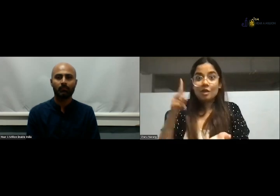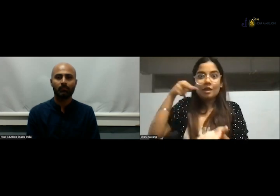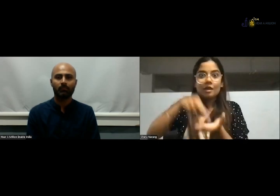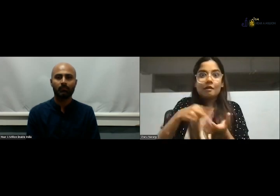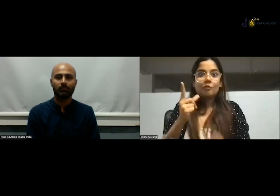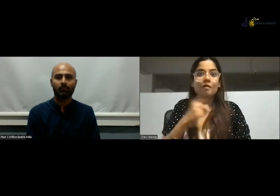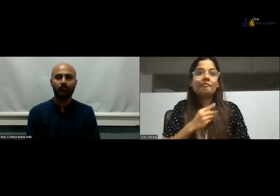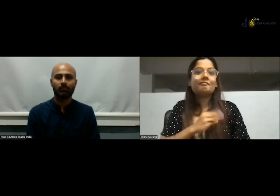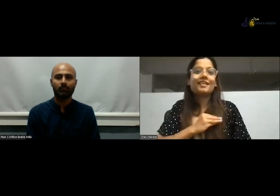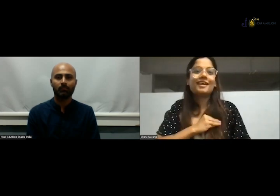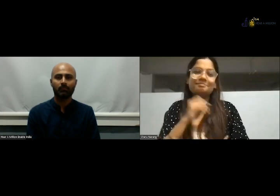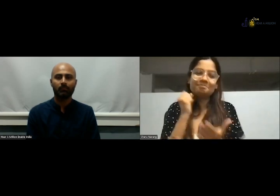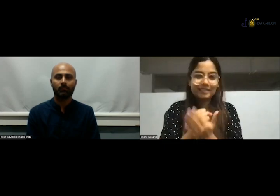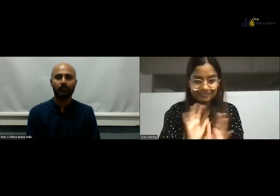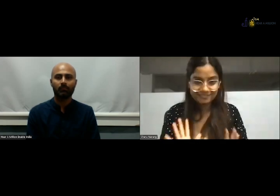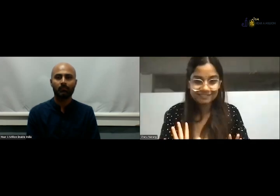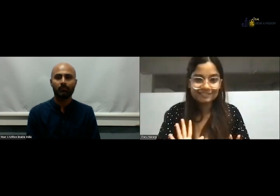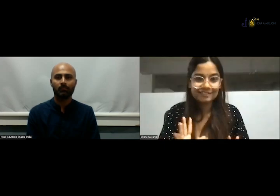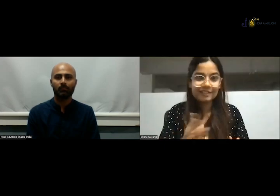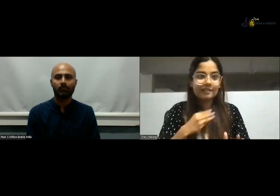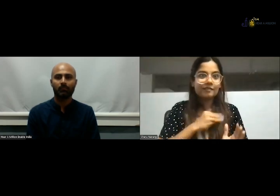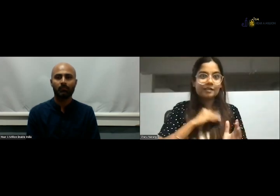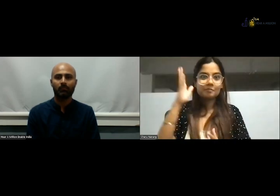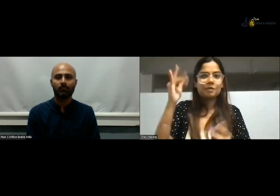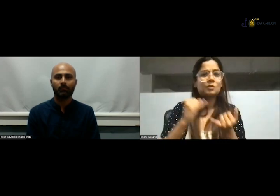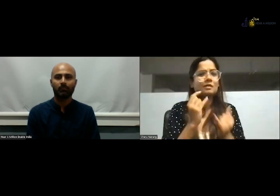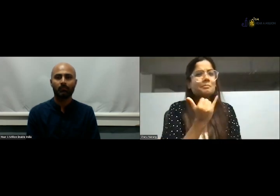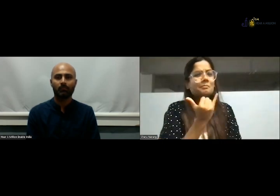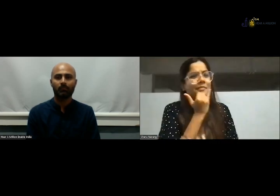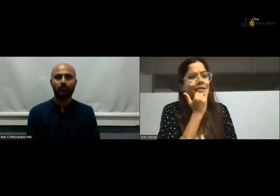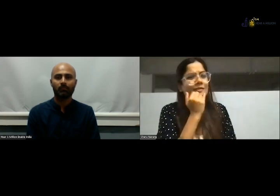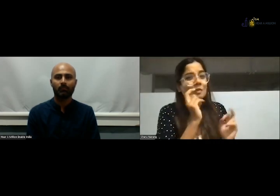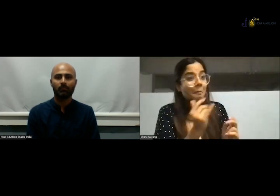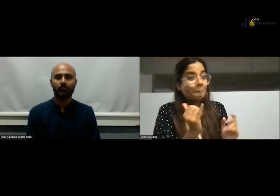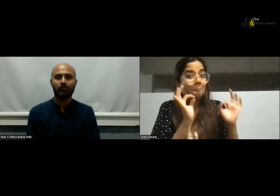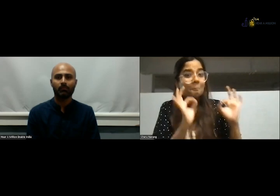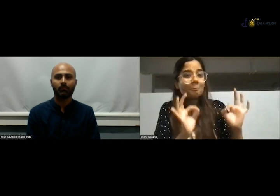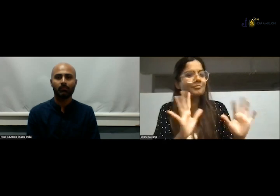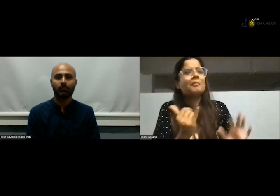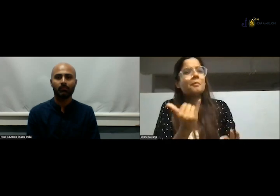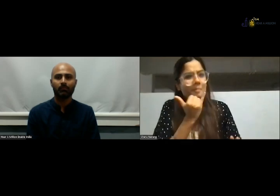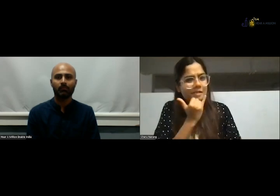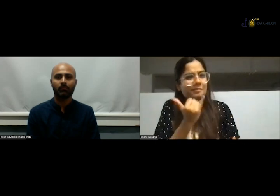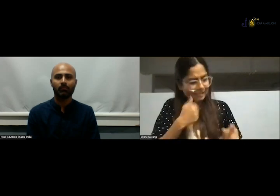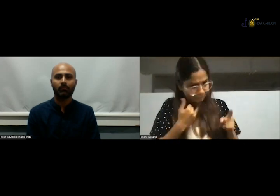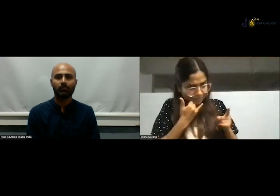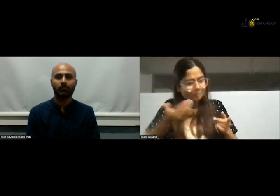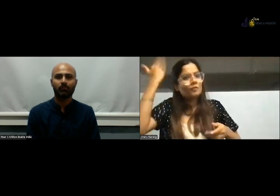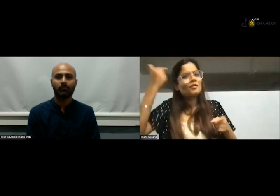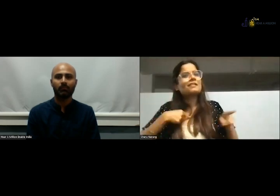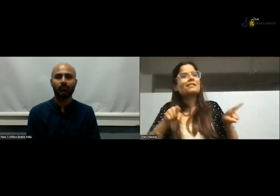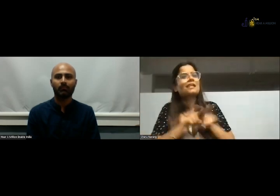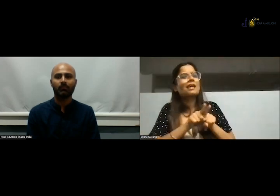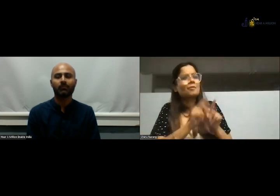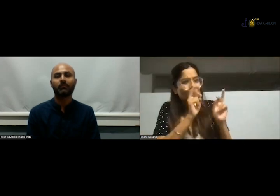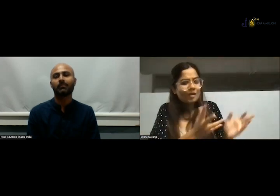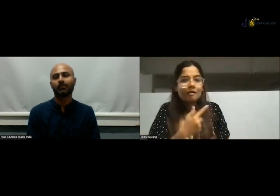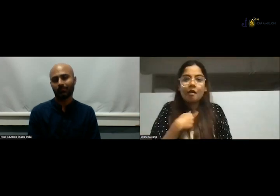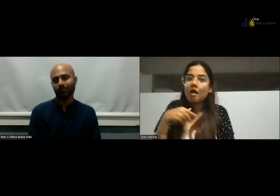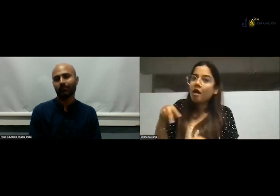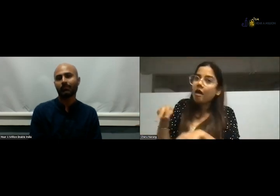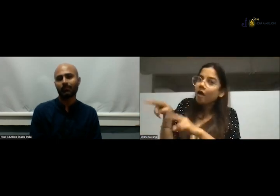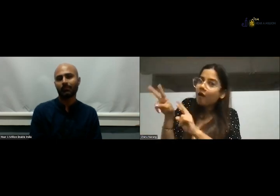because we both live in Haryana, and of course, I mean, we all feel nervous. So she encouraged me. She said,